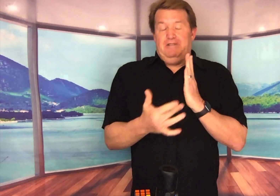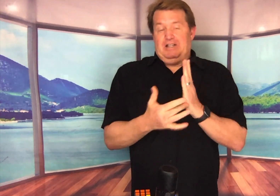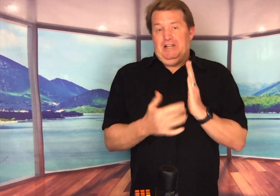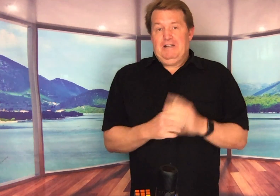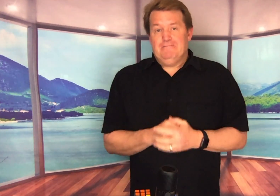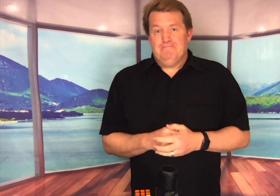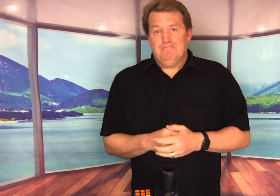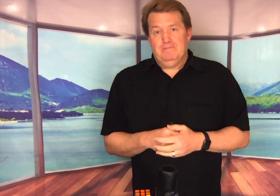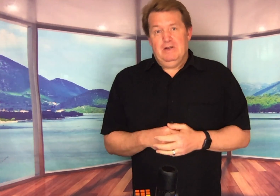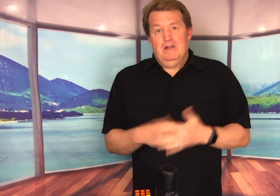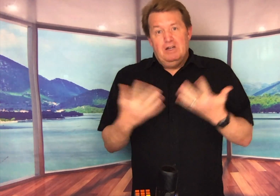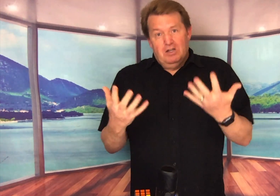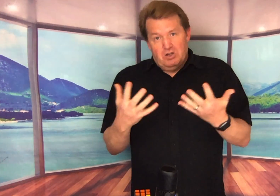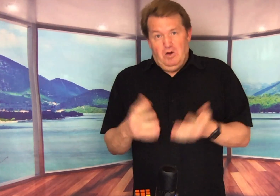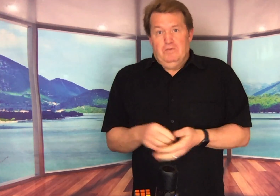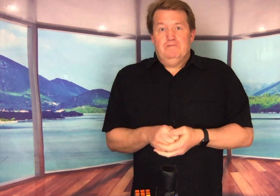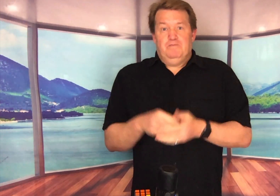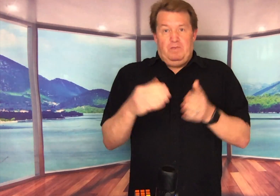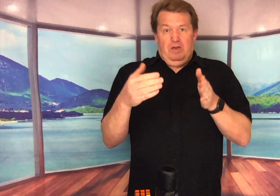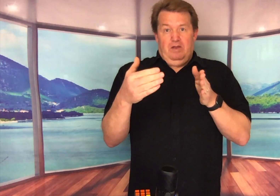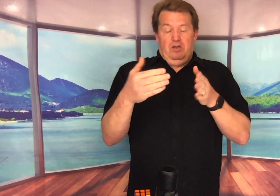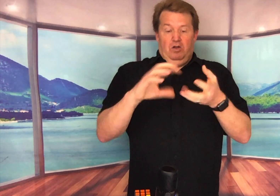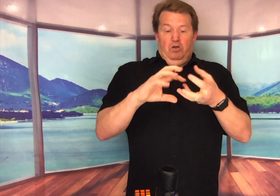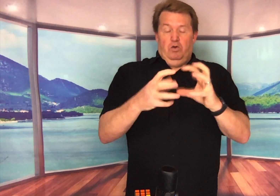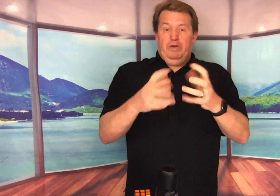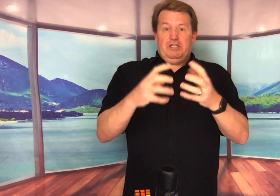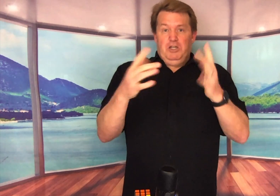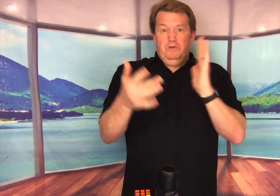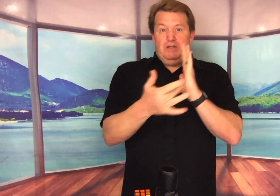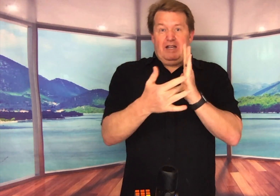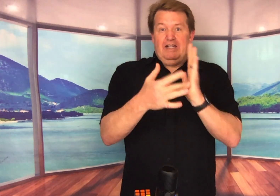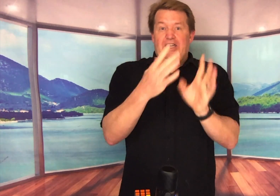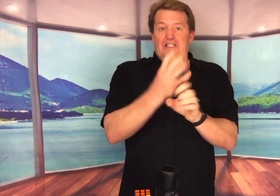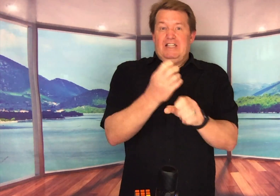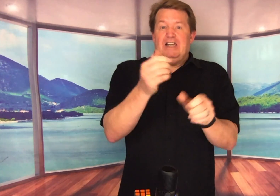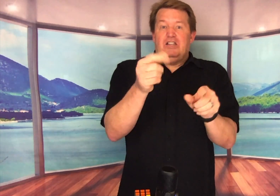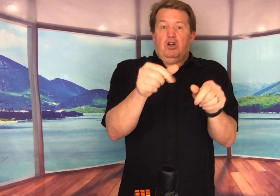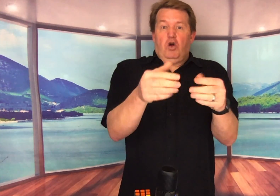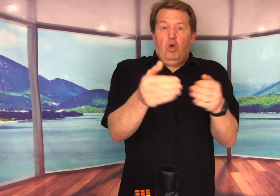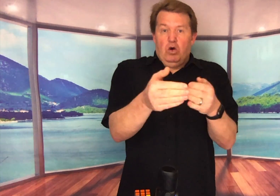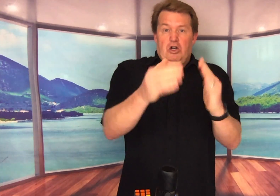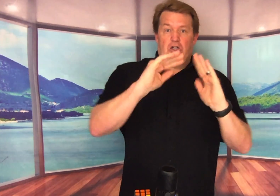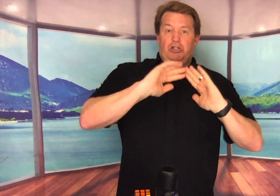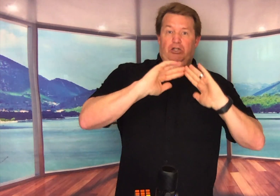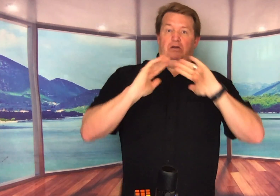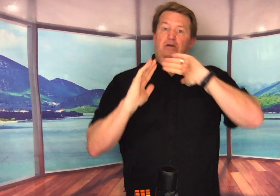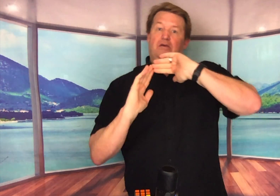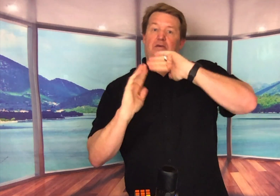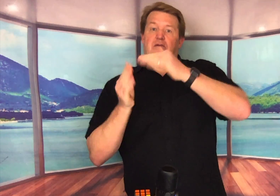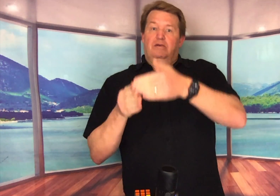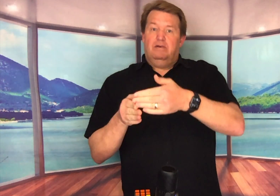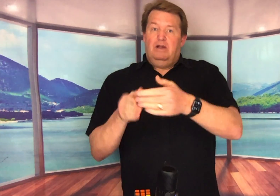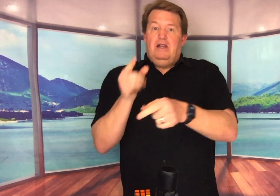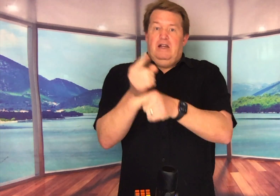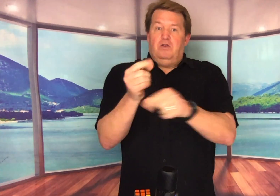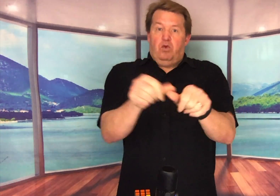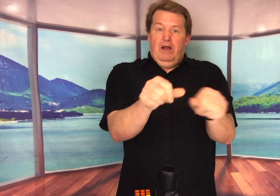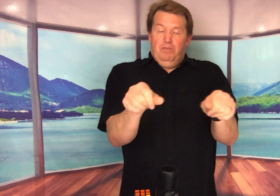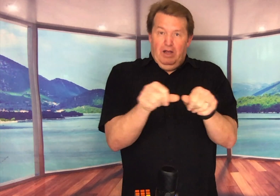technique. So, the Rubik's Cube technique is getting the corners in the right